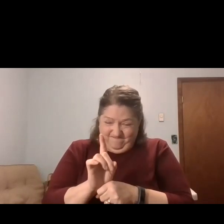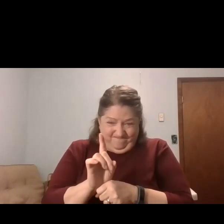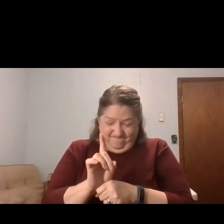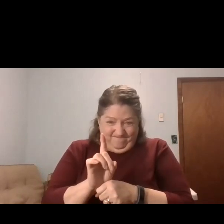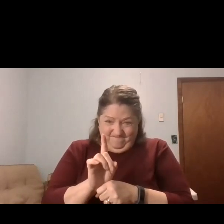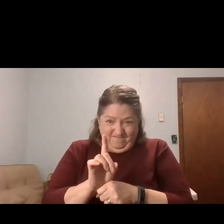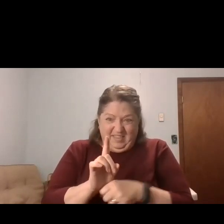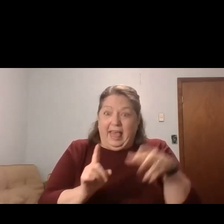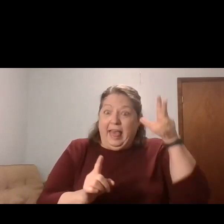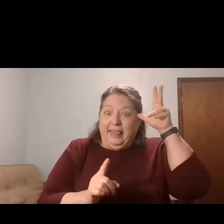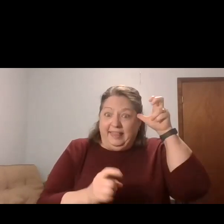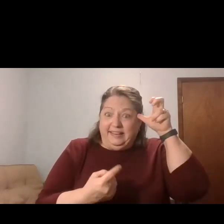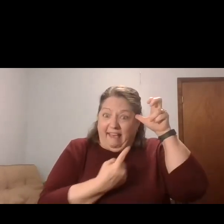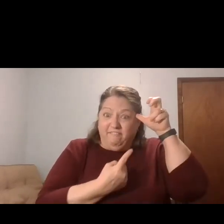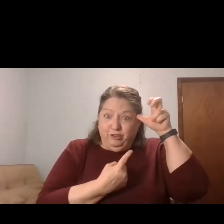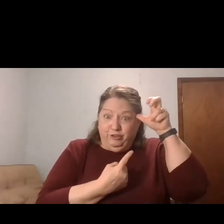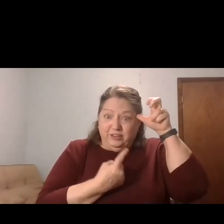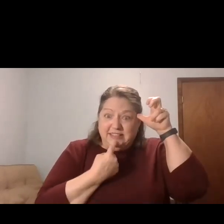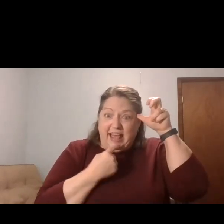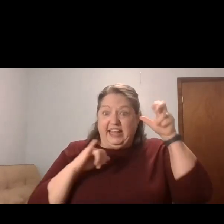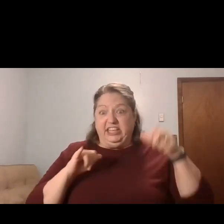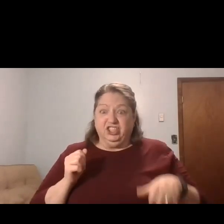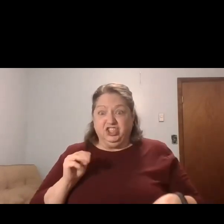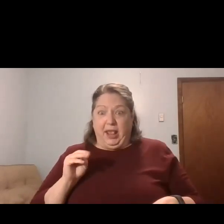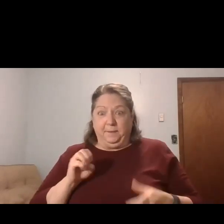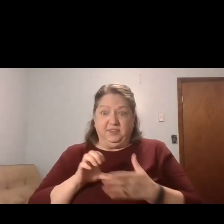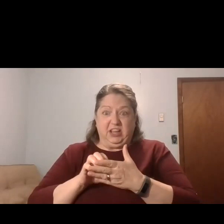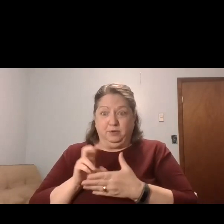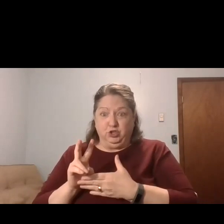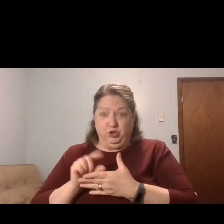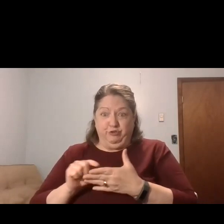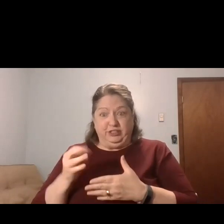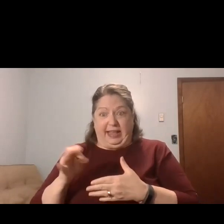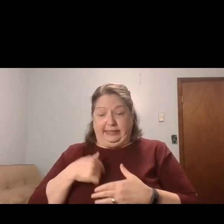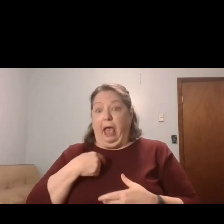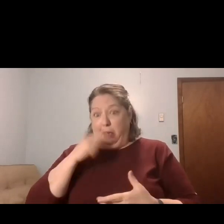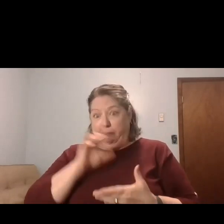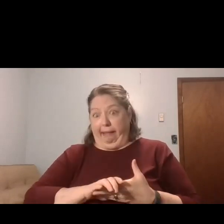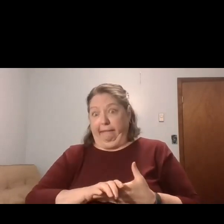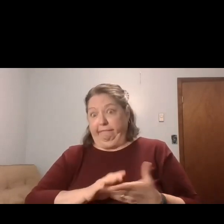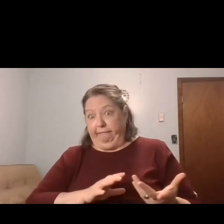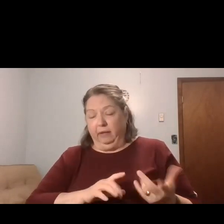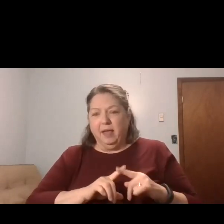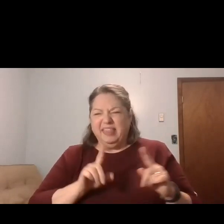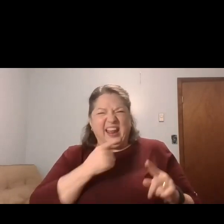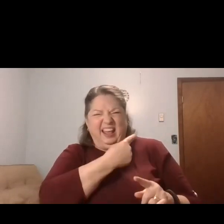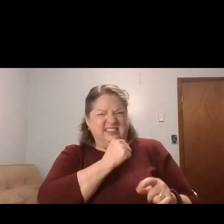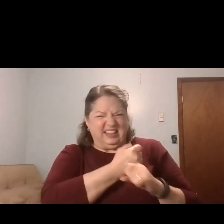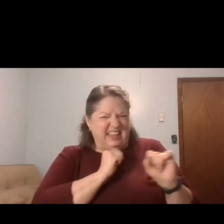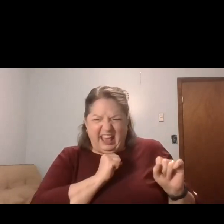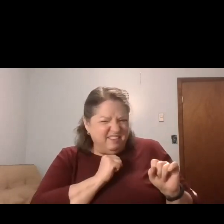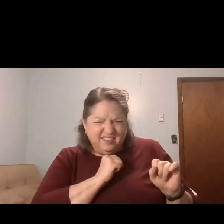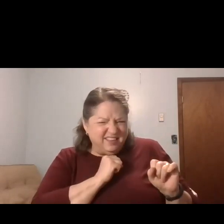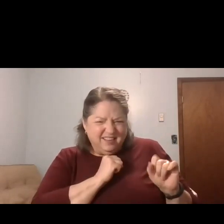the devil in James 2:19 believes, and we know he's not saved, but is believing to the point that